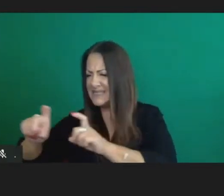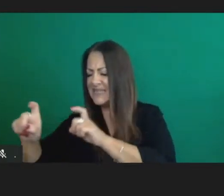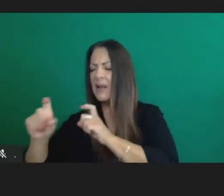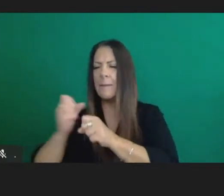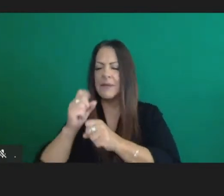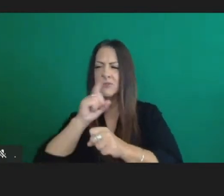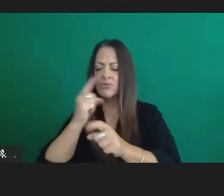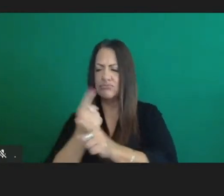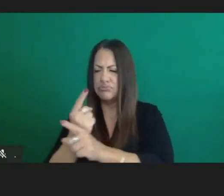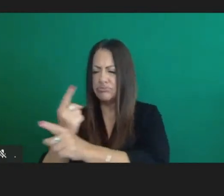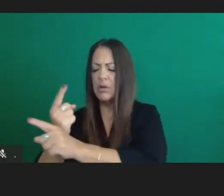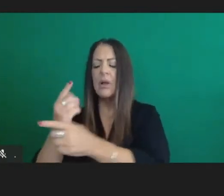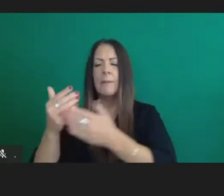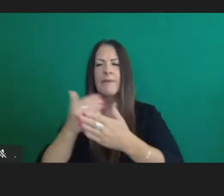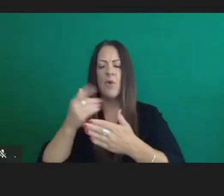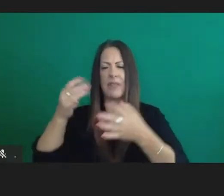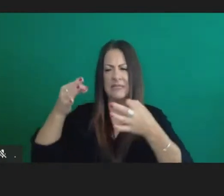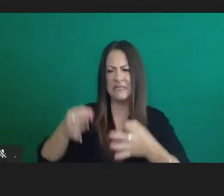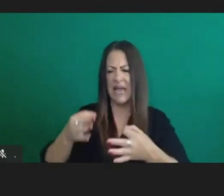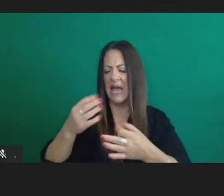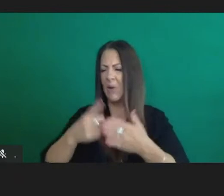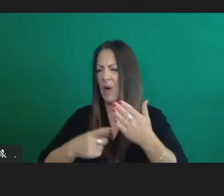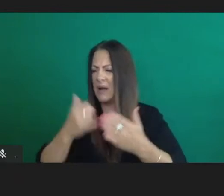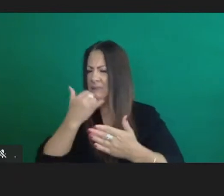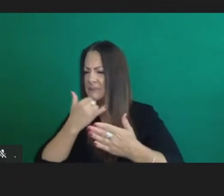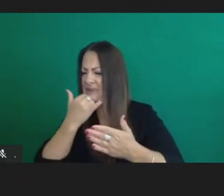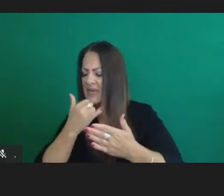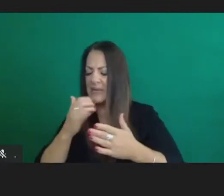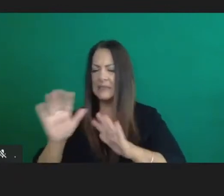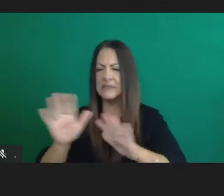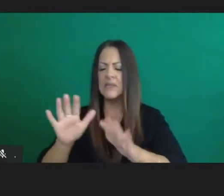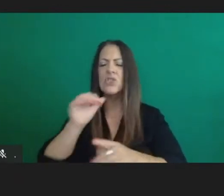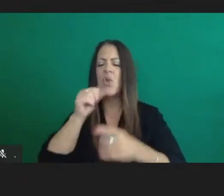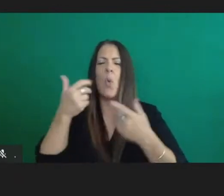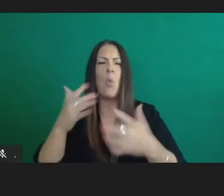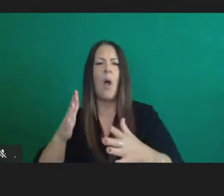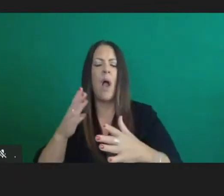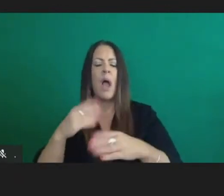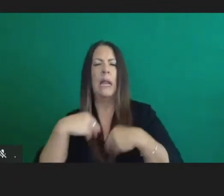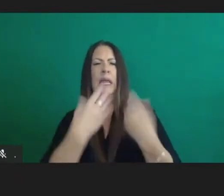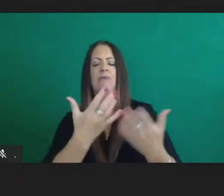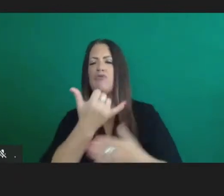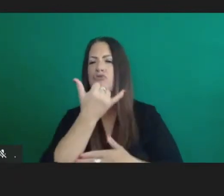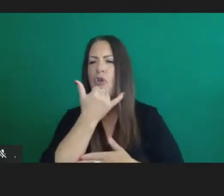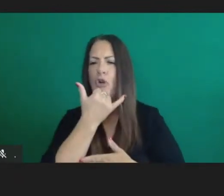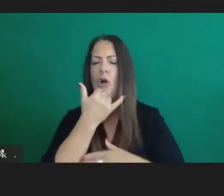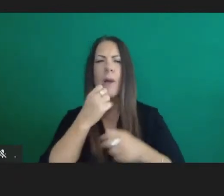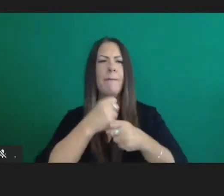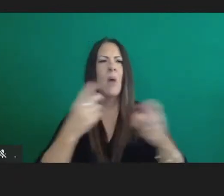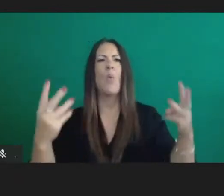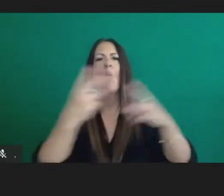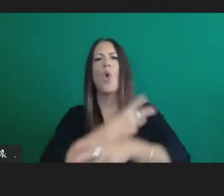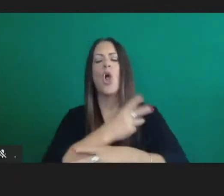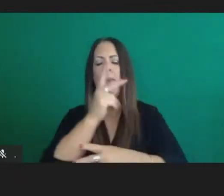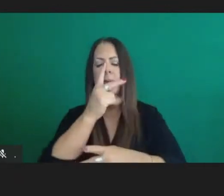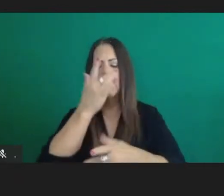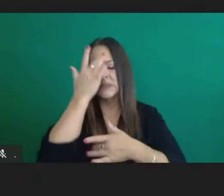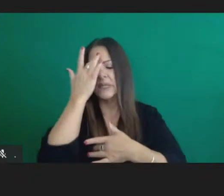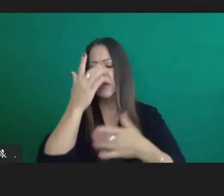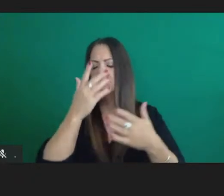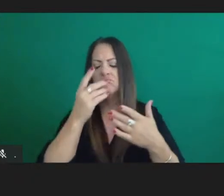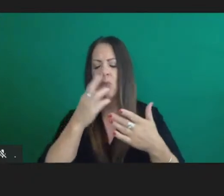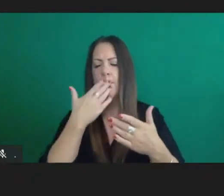to understand where things might have gone wrong so nobody is adversely impacted, or as few people as possible. Will this